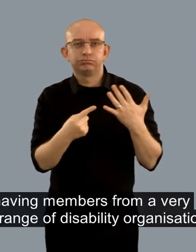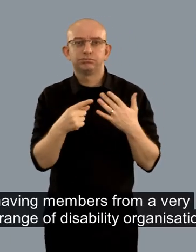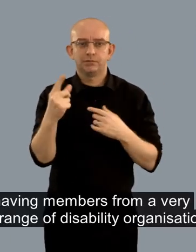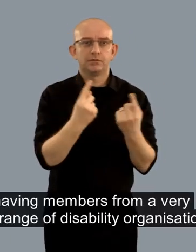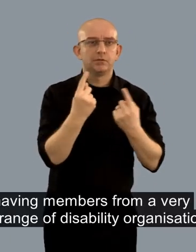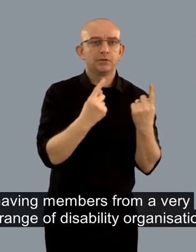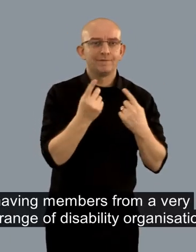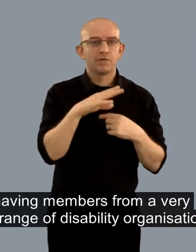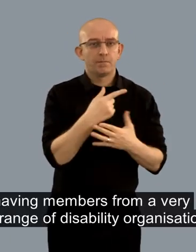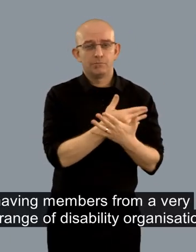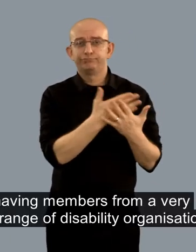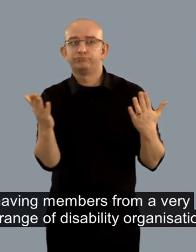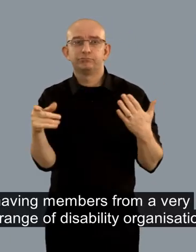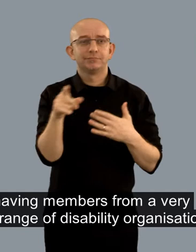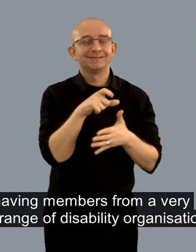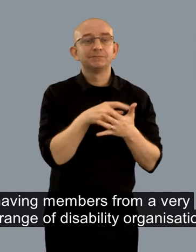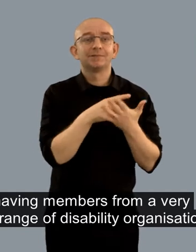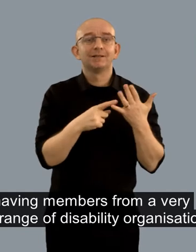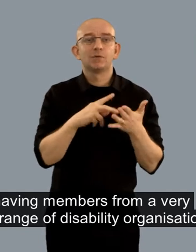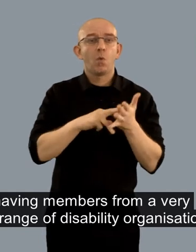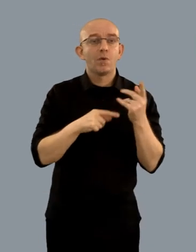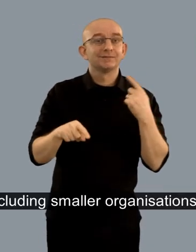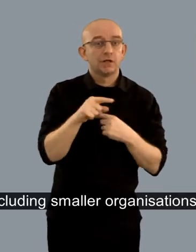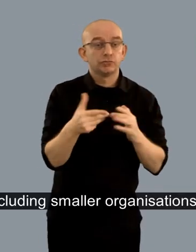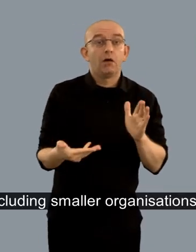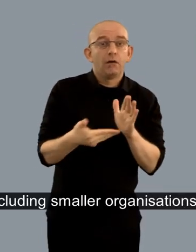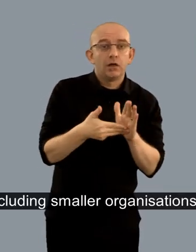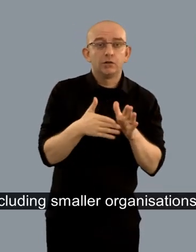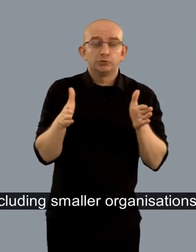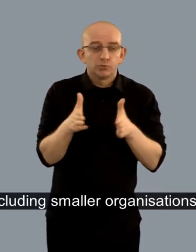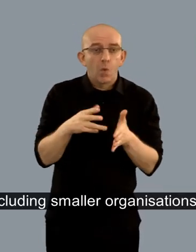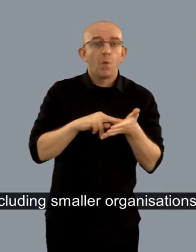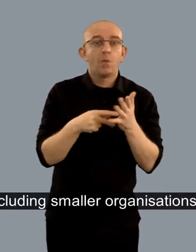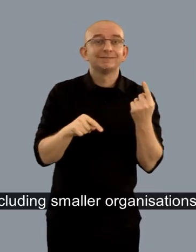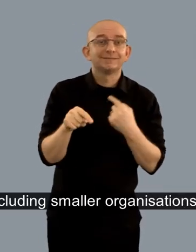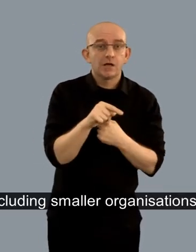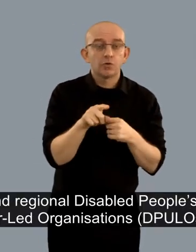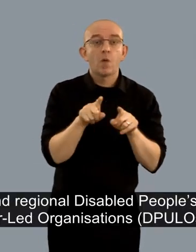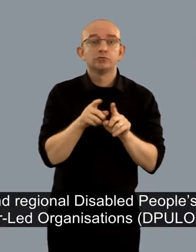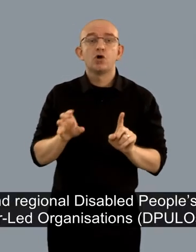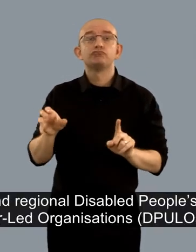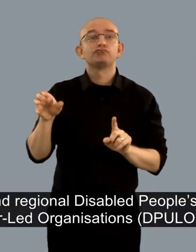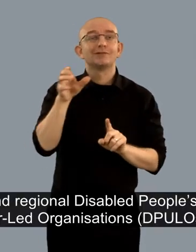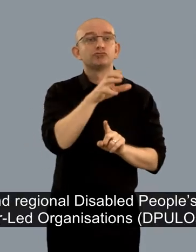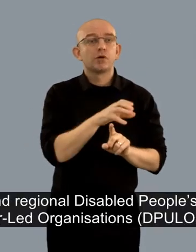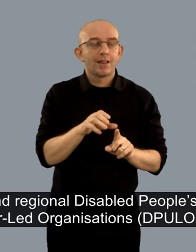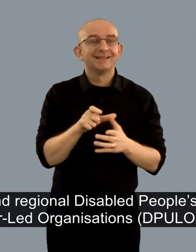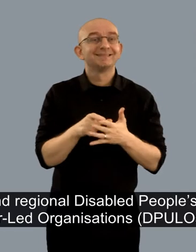from a very wide range of disability organisations, including smaller organisations and regional disabled